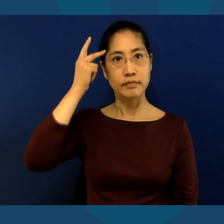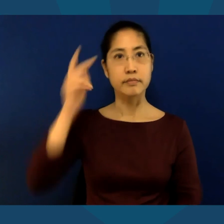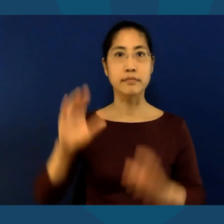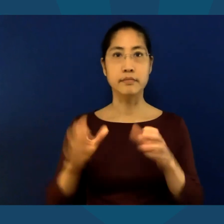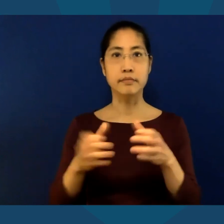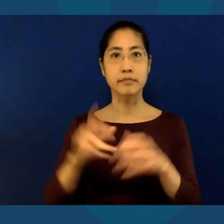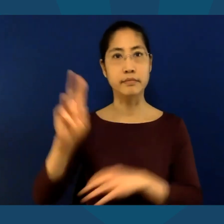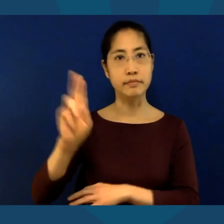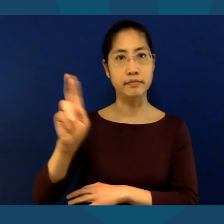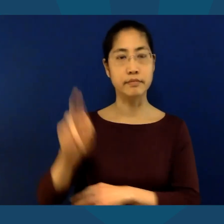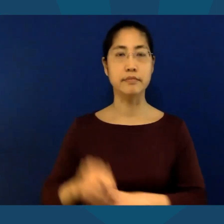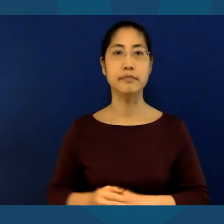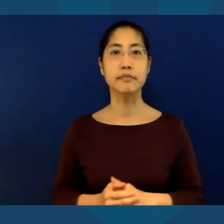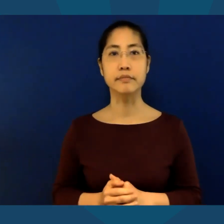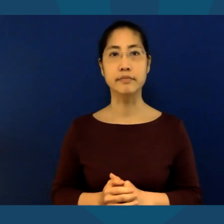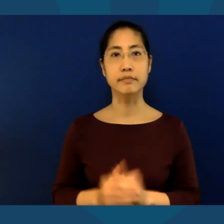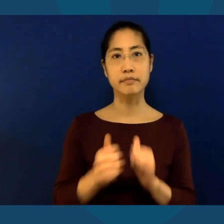Party, Republican.